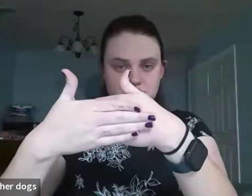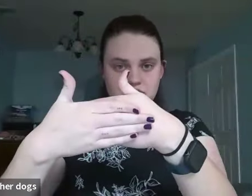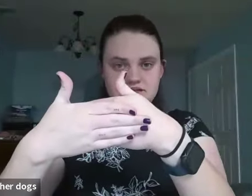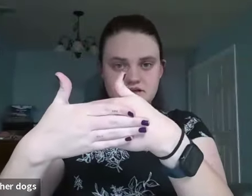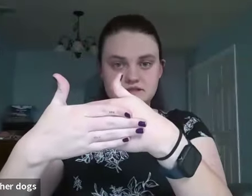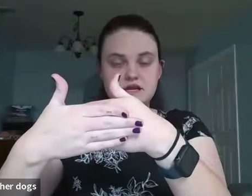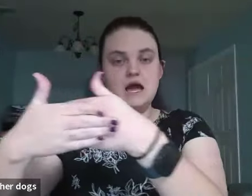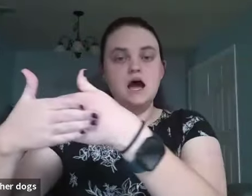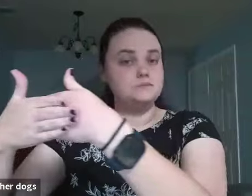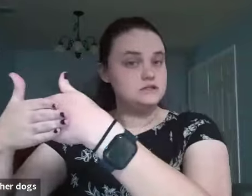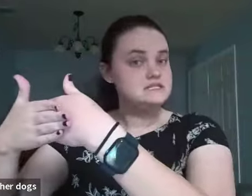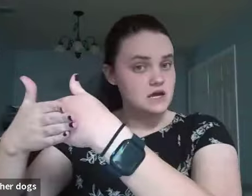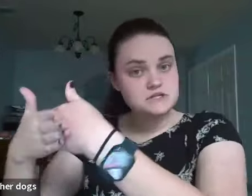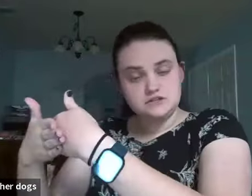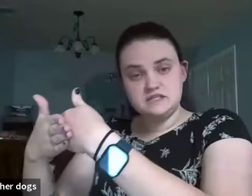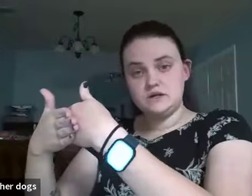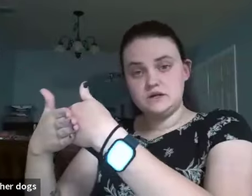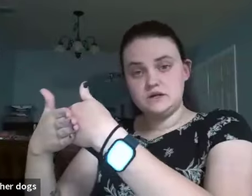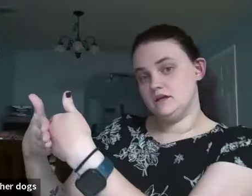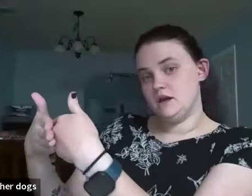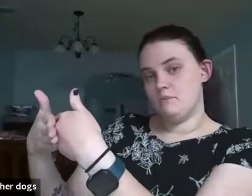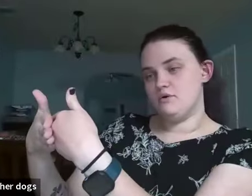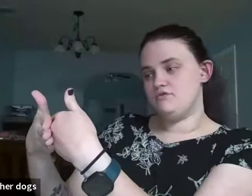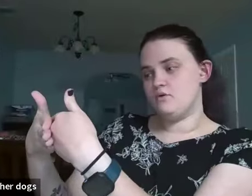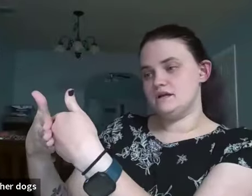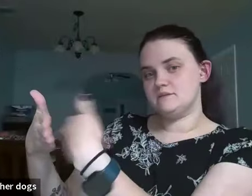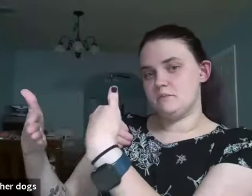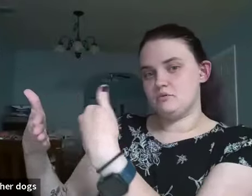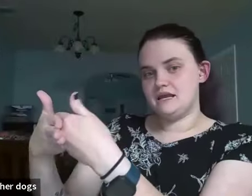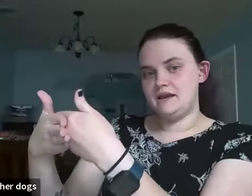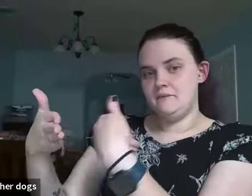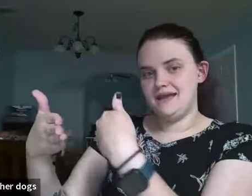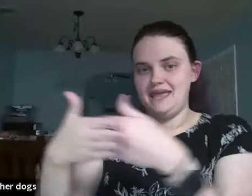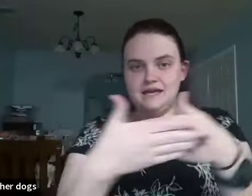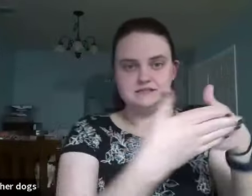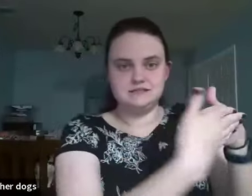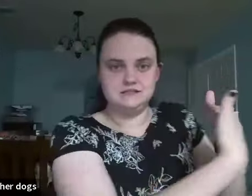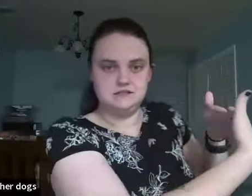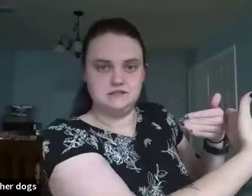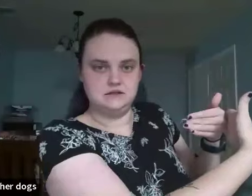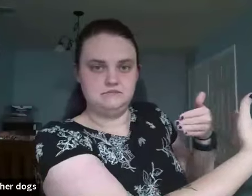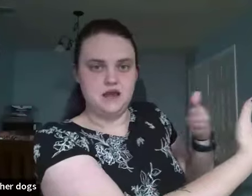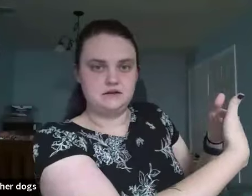So it looks like this. I'm turning sideways so you see what I'm doing. Before is I'm going to bring my hand back.